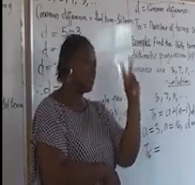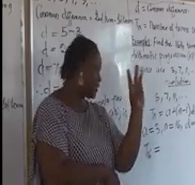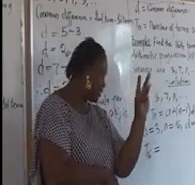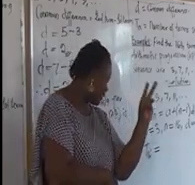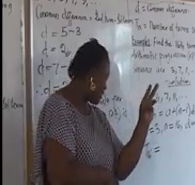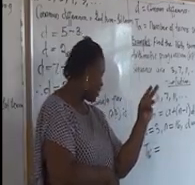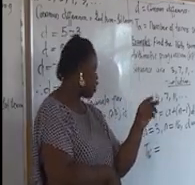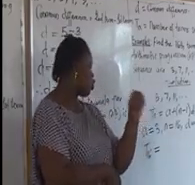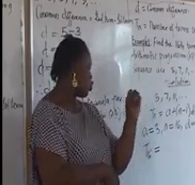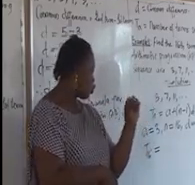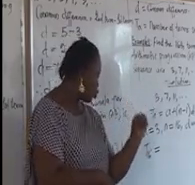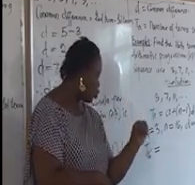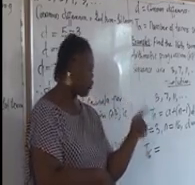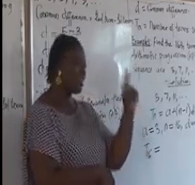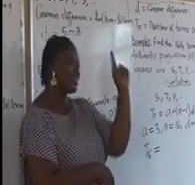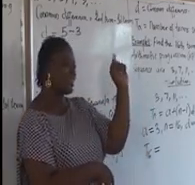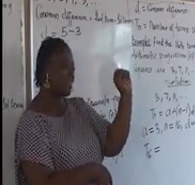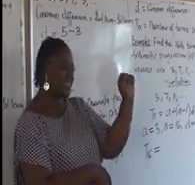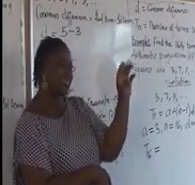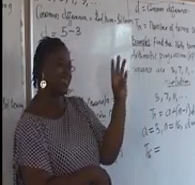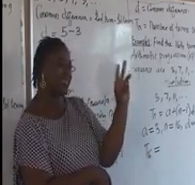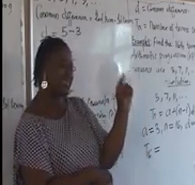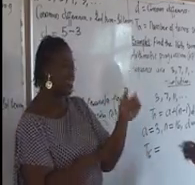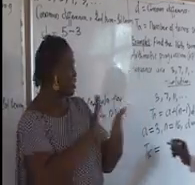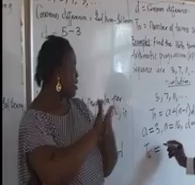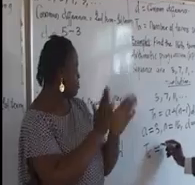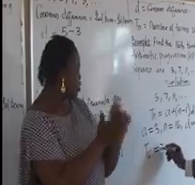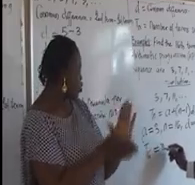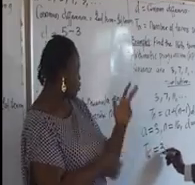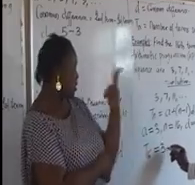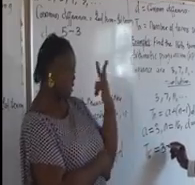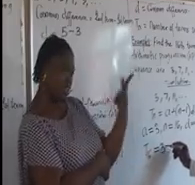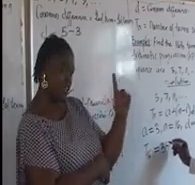Is equals to the first term is 3